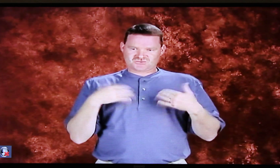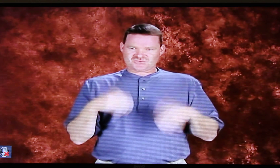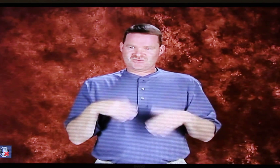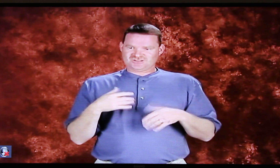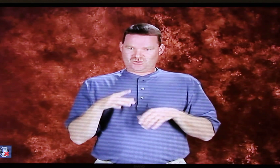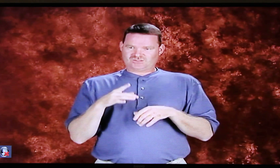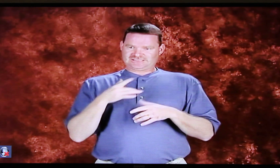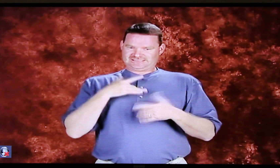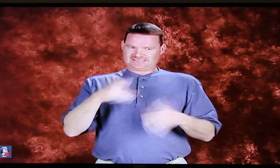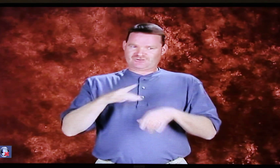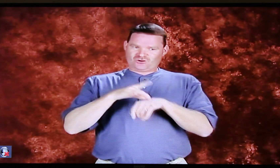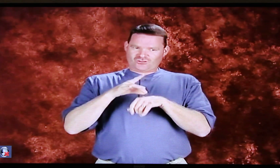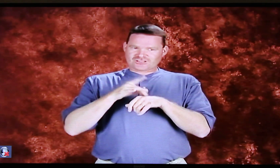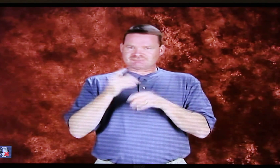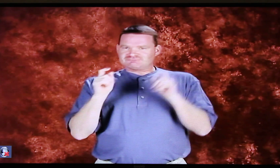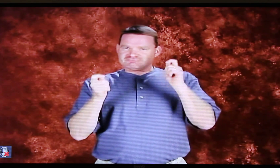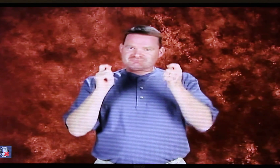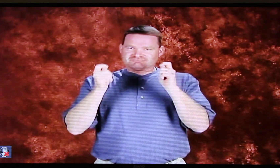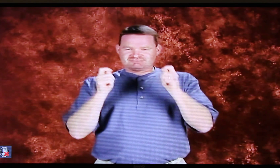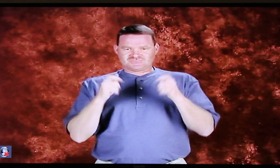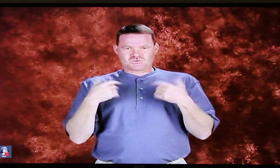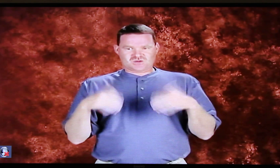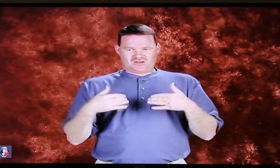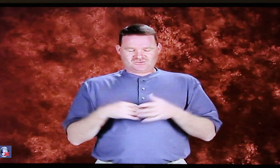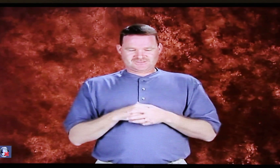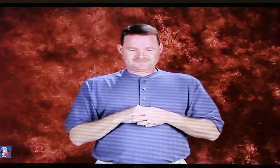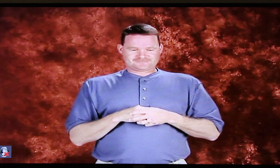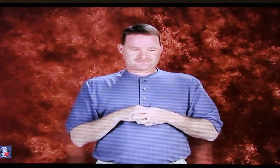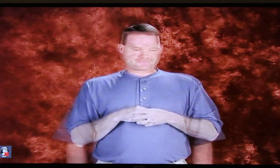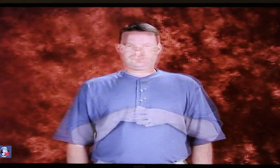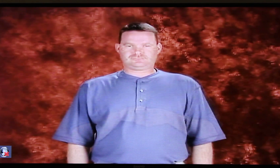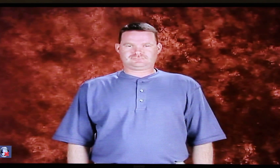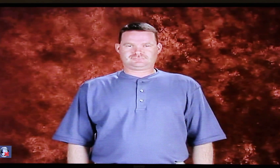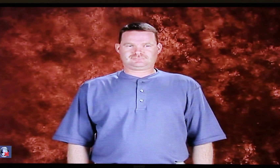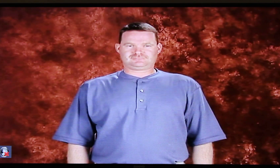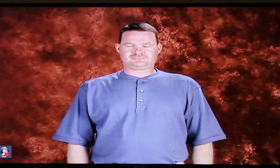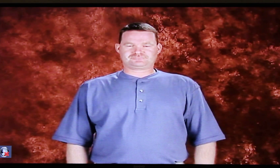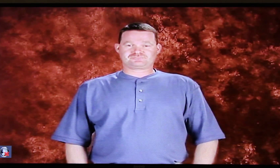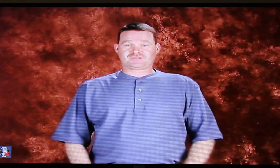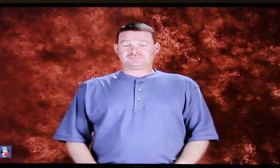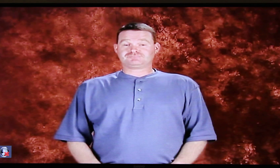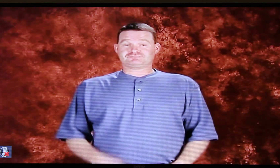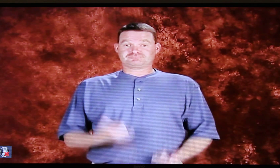very delicate balance. You know, the Earth manages that.